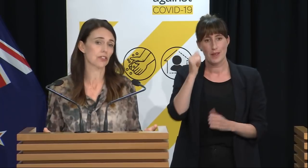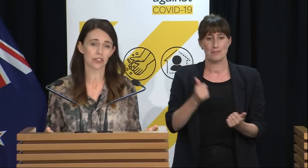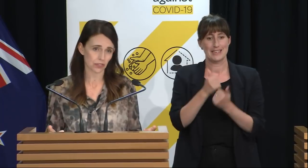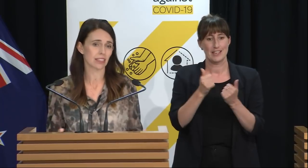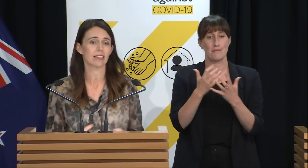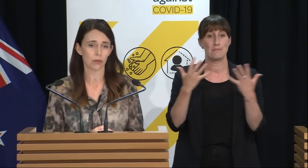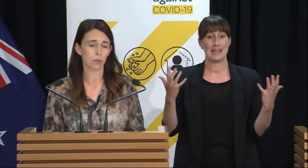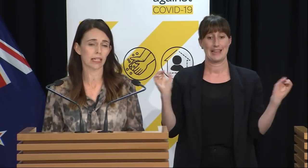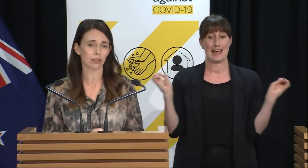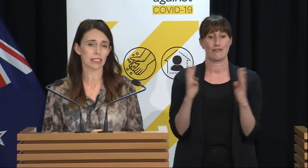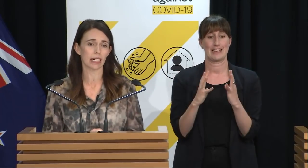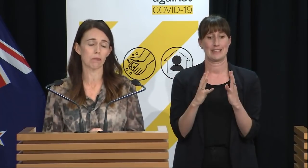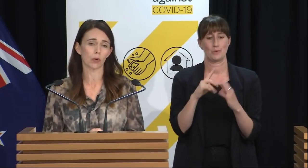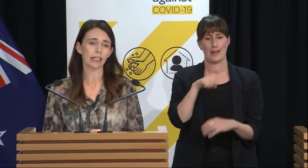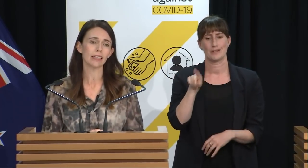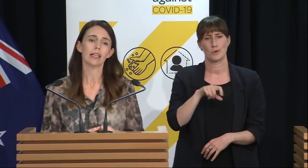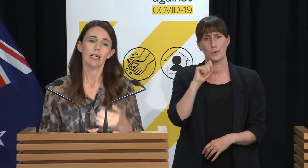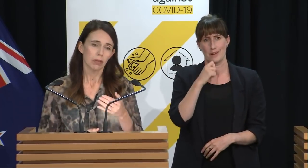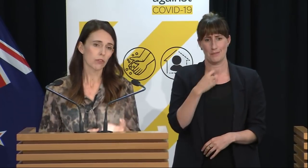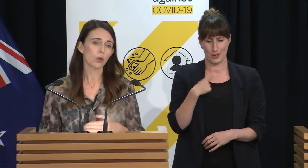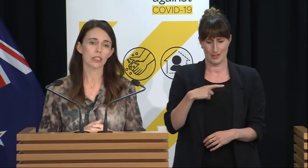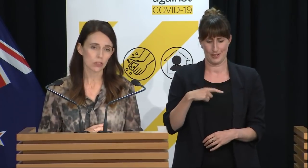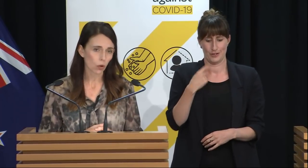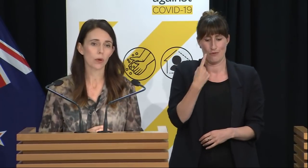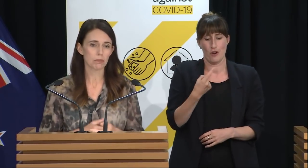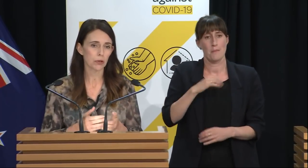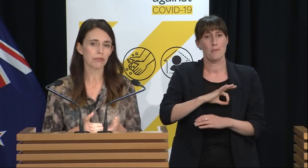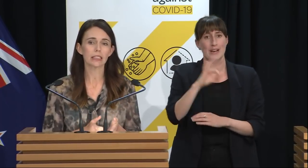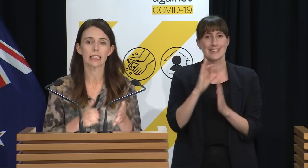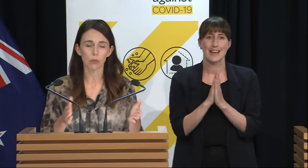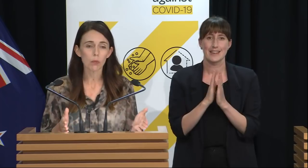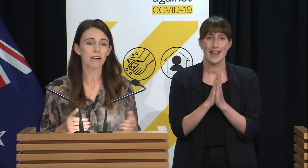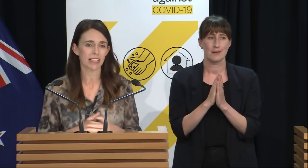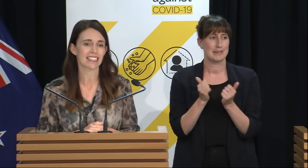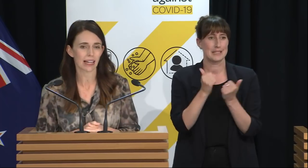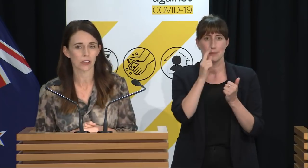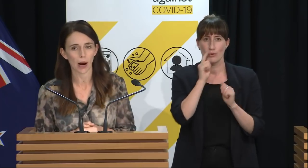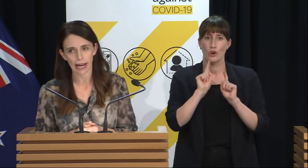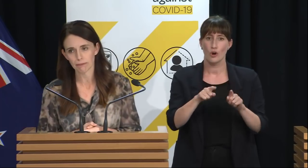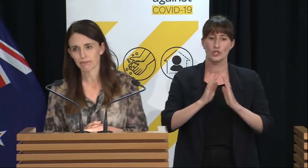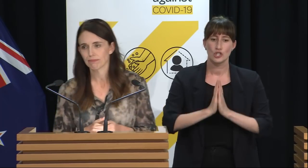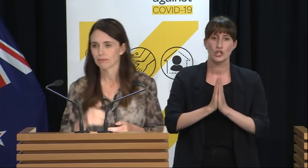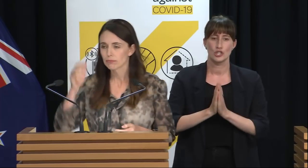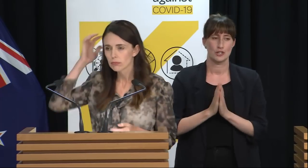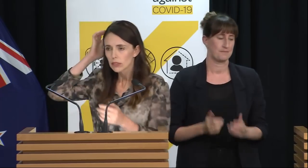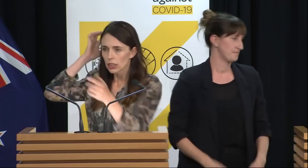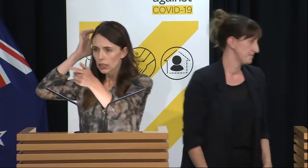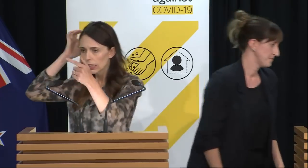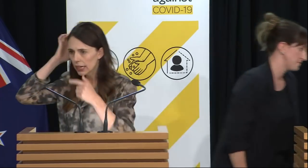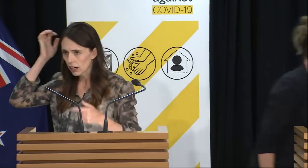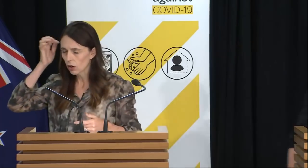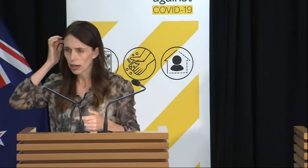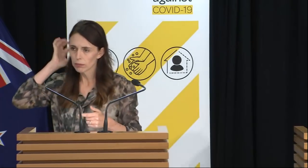as church services that will begin on the Sunday morning. But of course, it's not always perfect. There will be events underway. So these people are going